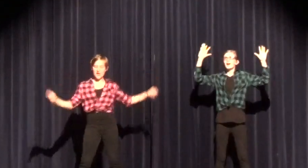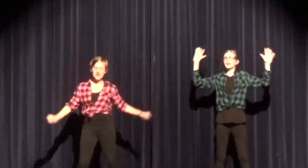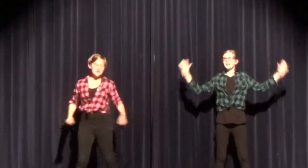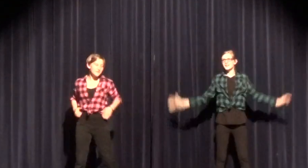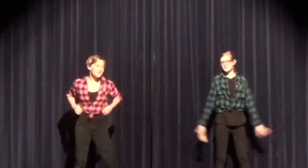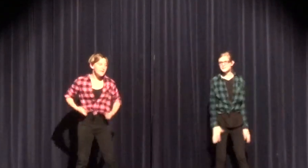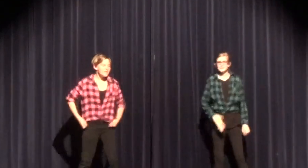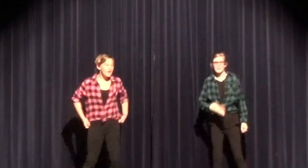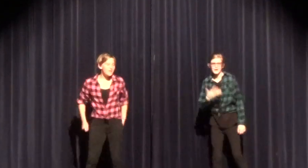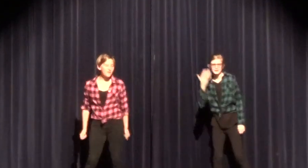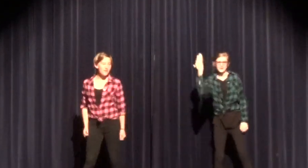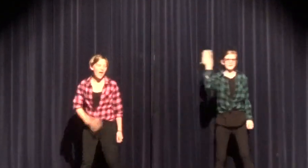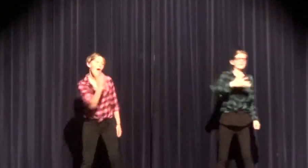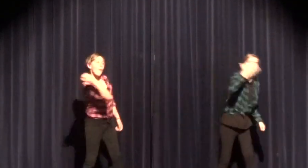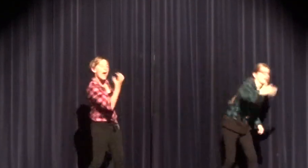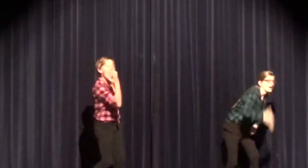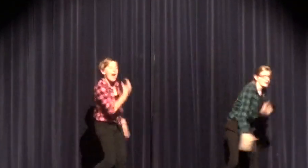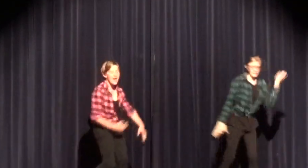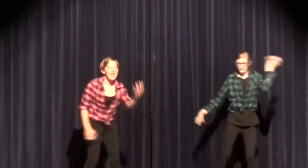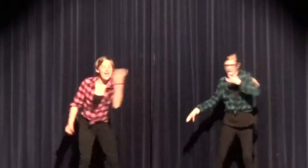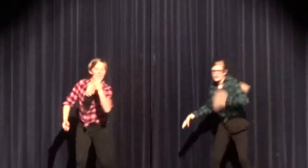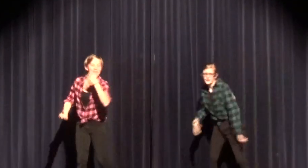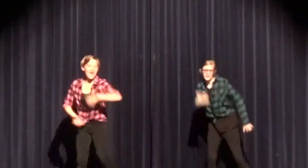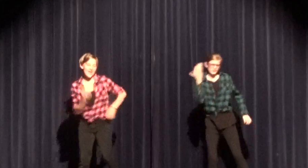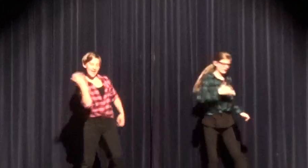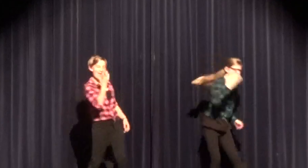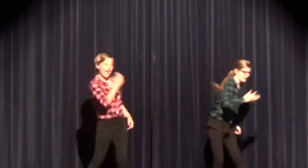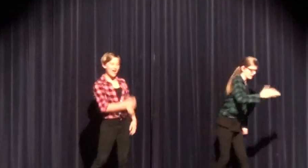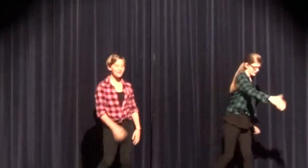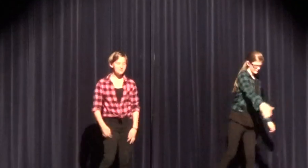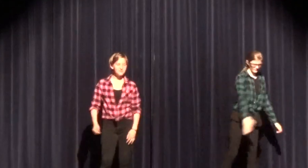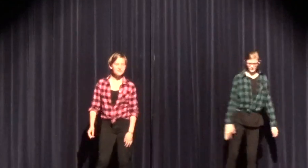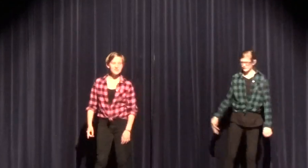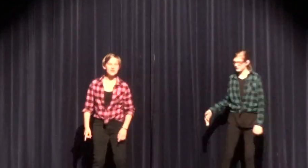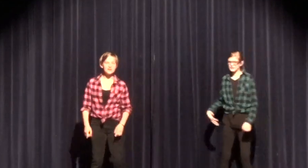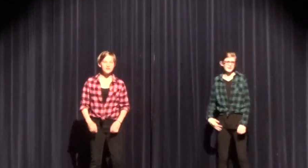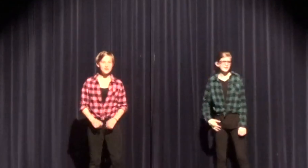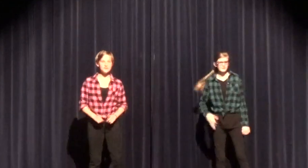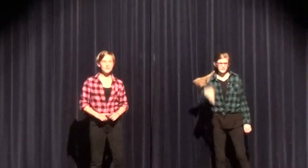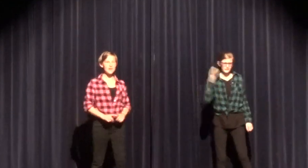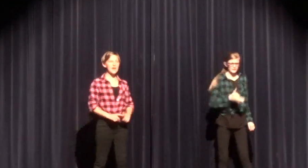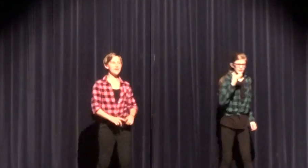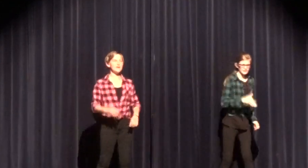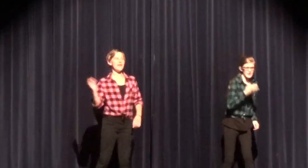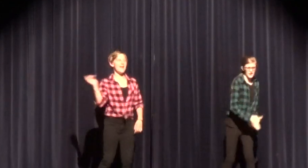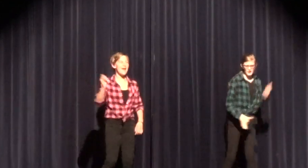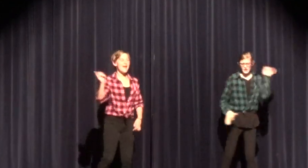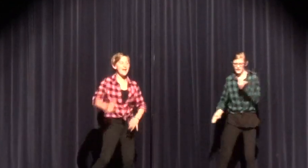Make them go Oh, oh, oh You're gonna leave a wonder Oh,